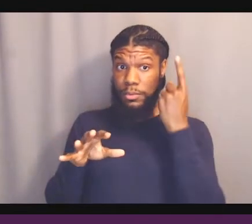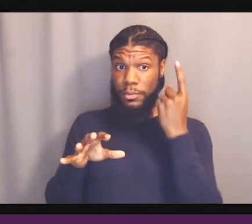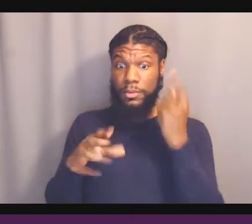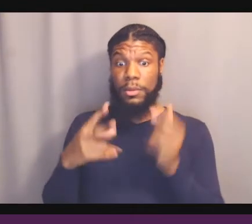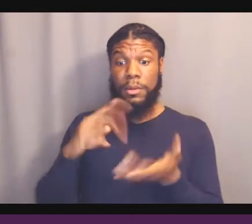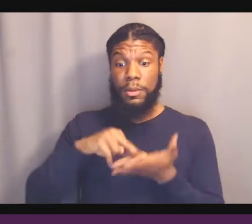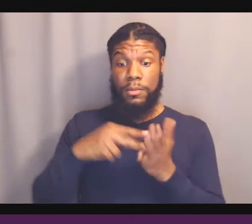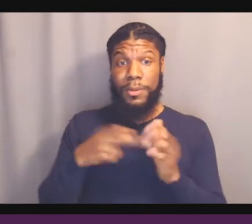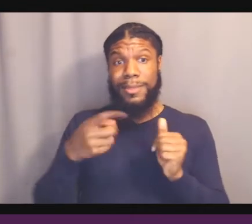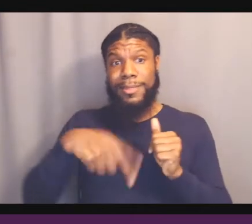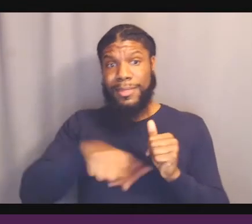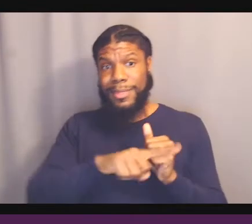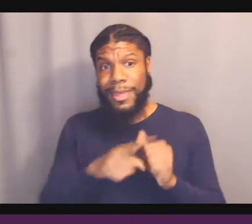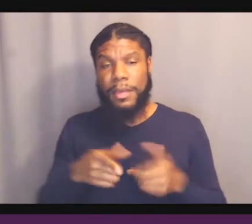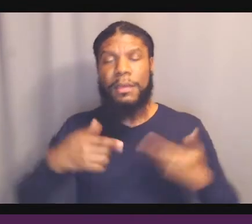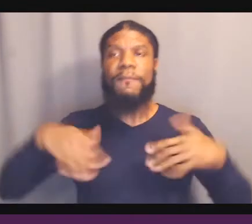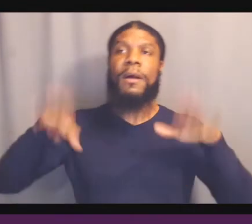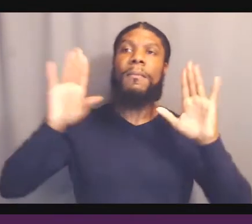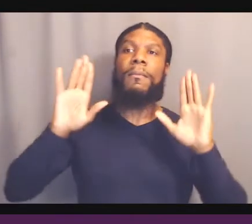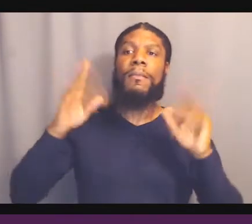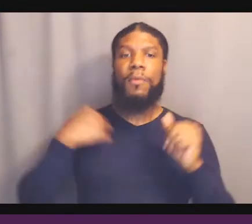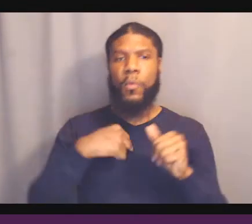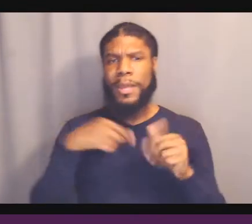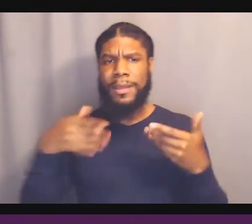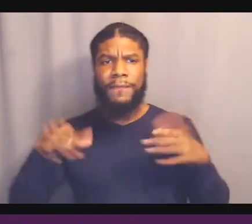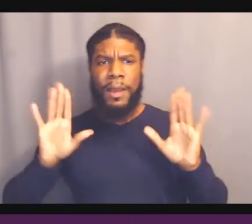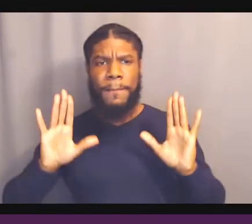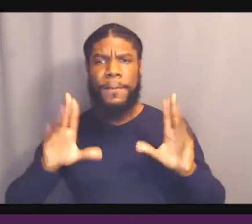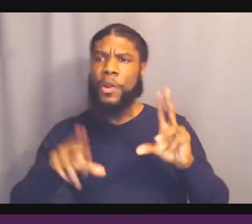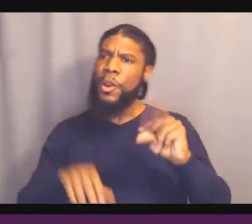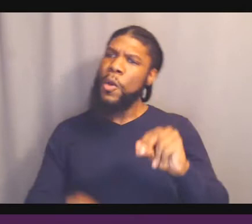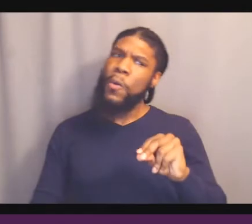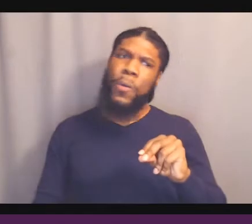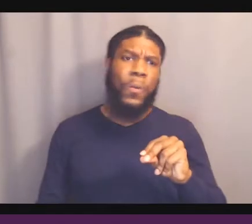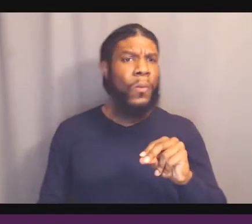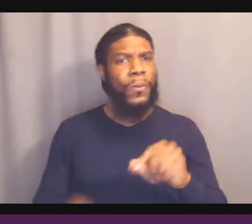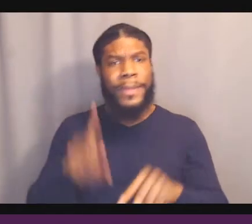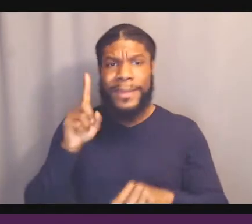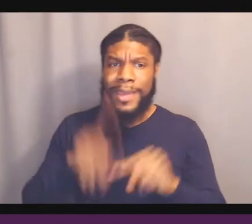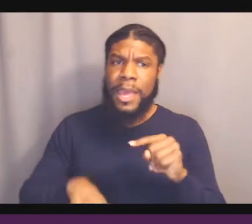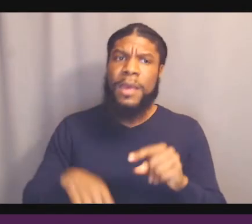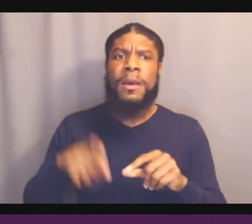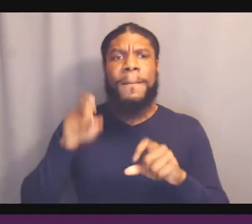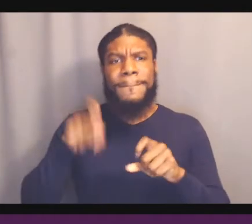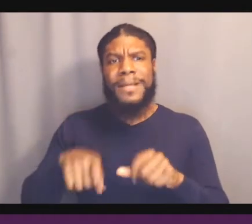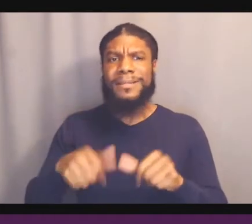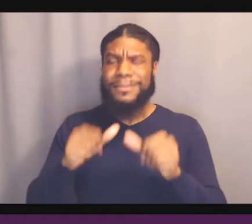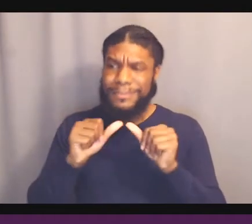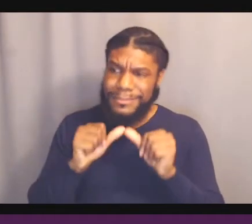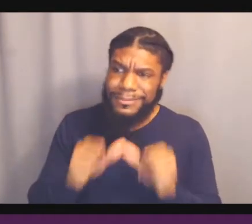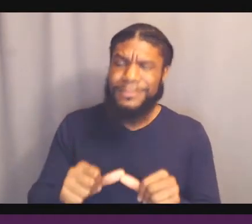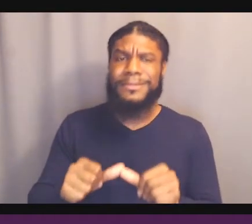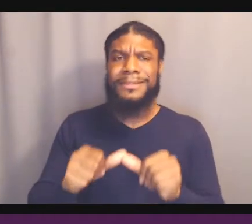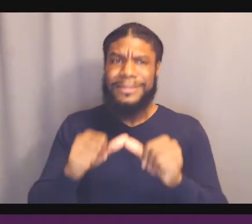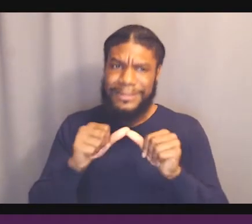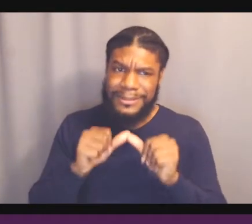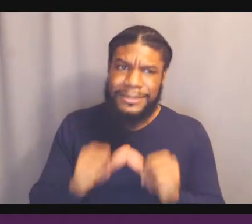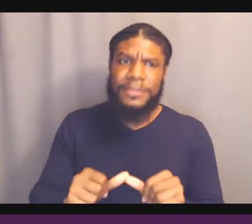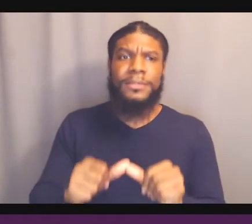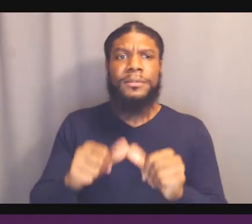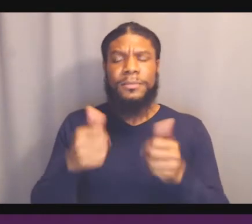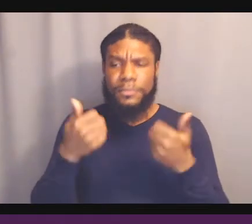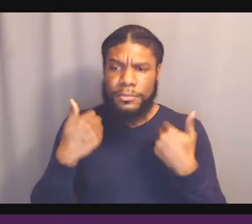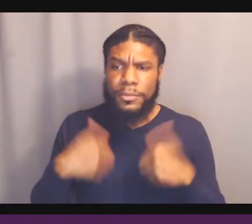because they've stopped trying. We can't give up on them just because they've given up on the possibility of change